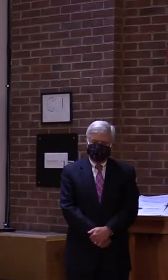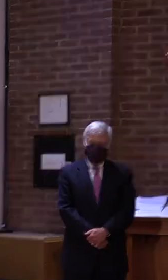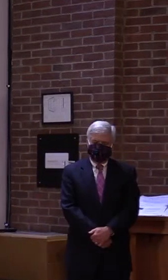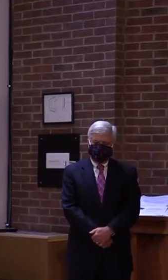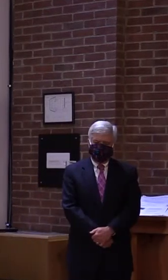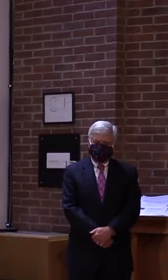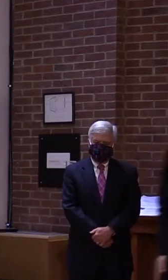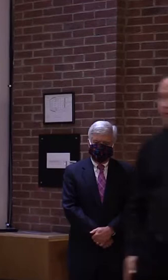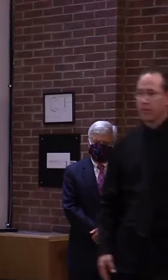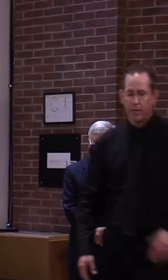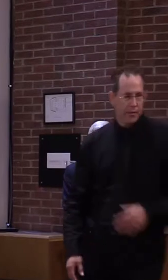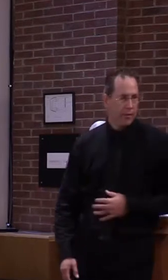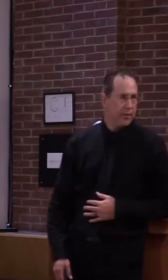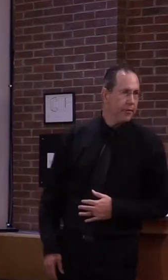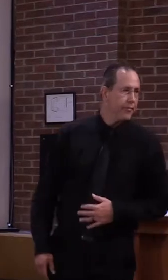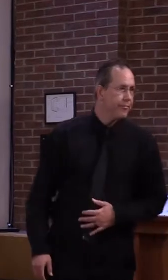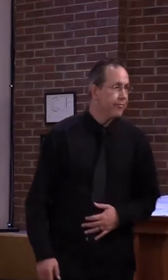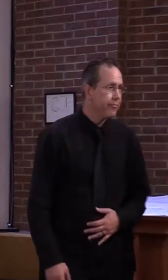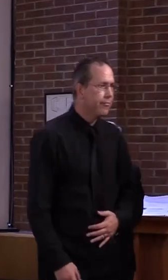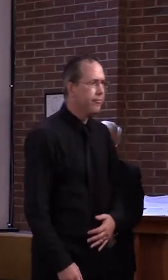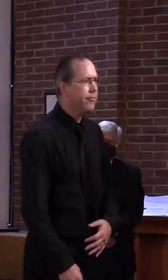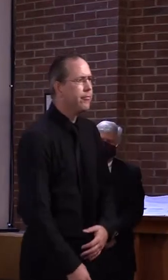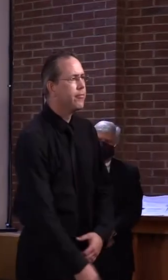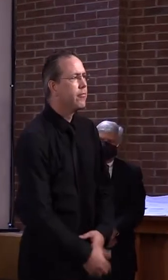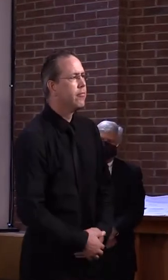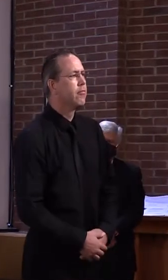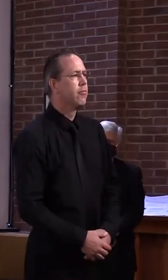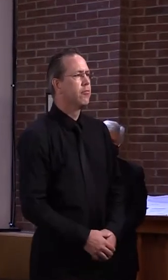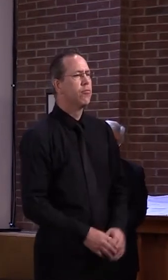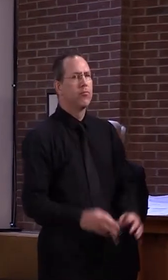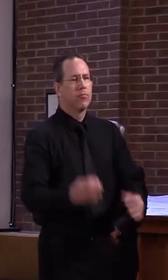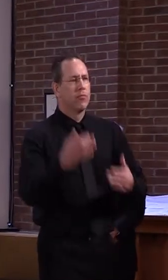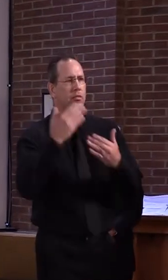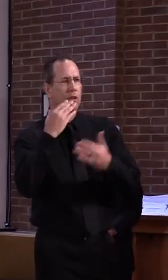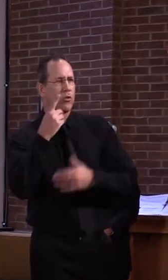Thank you, Dr. Levine, well said, and I appreciate all your efforts.